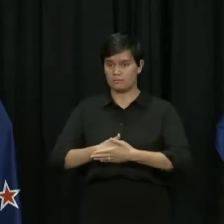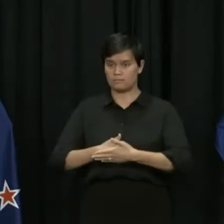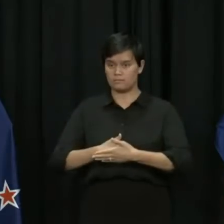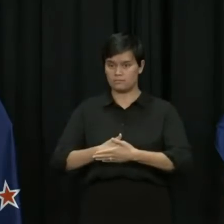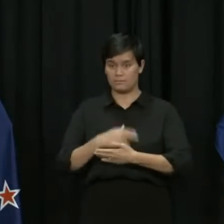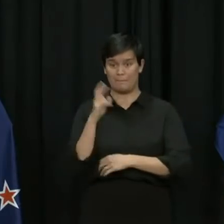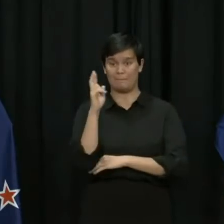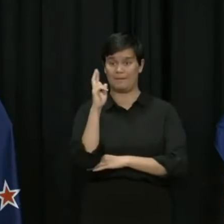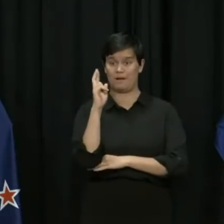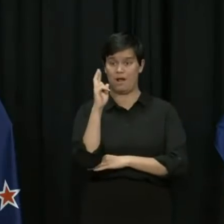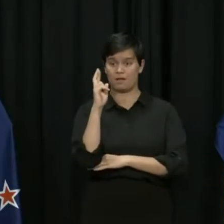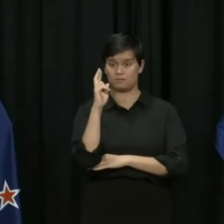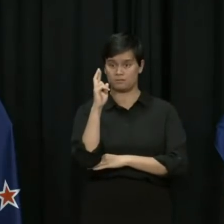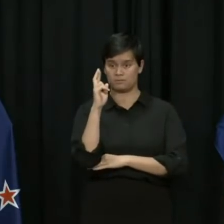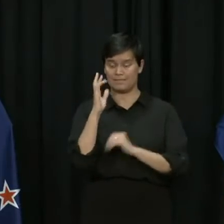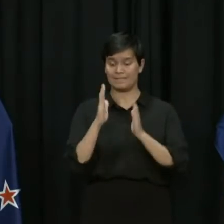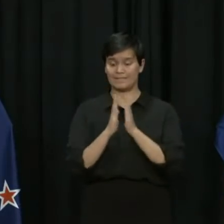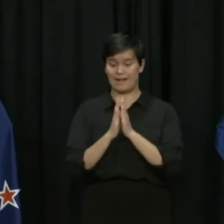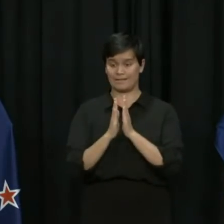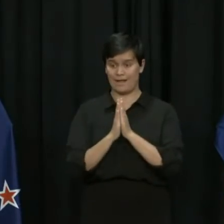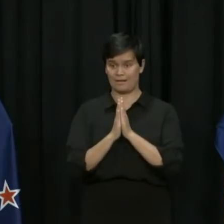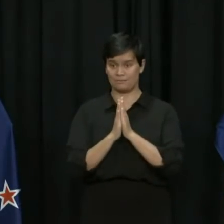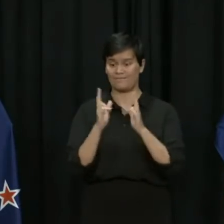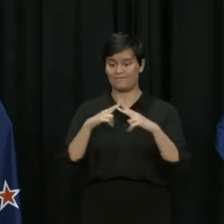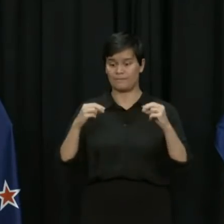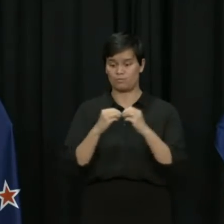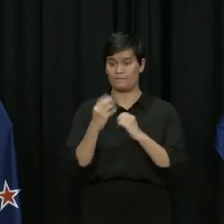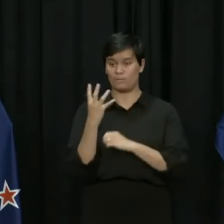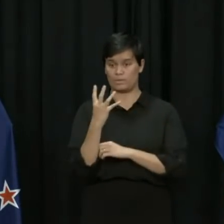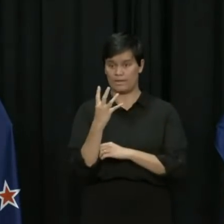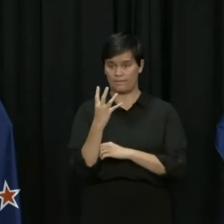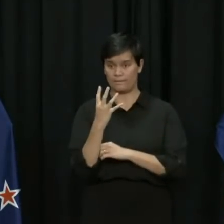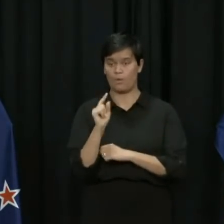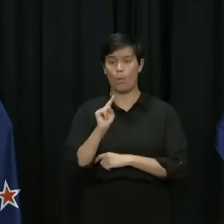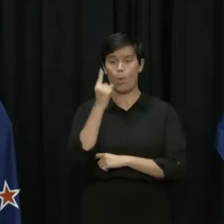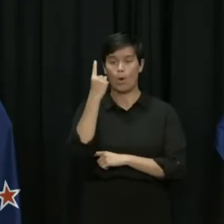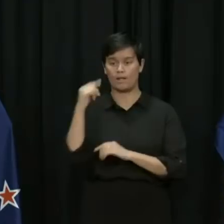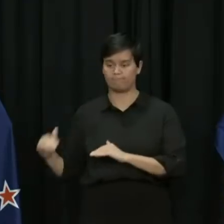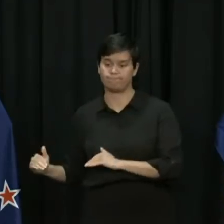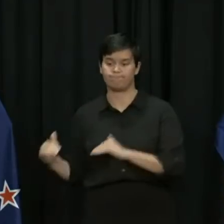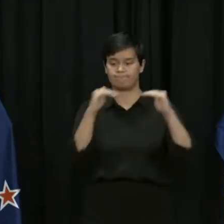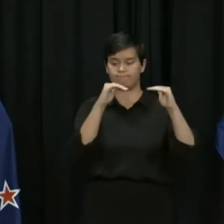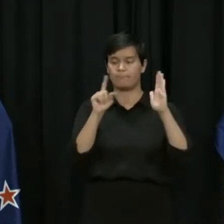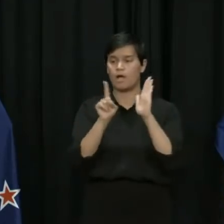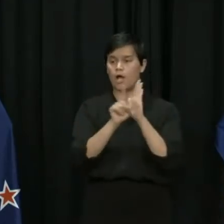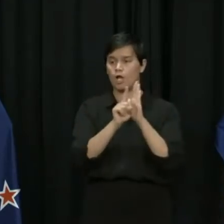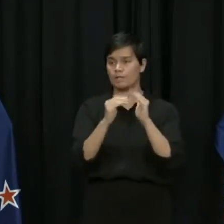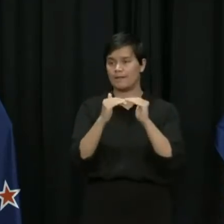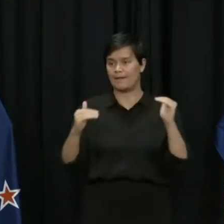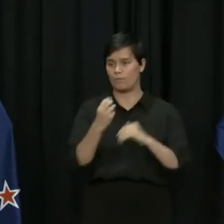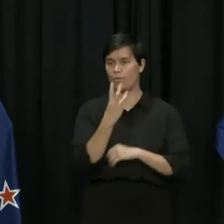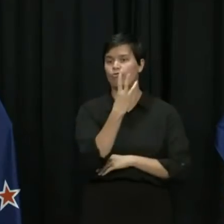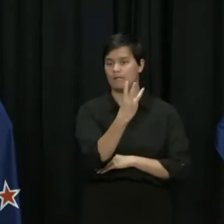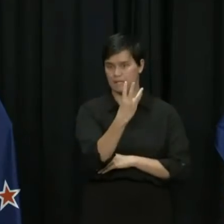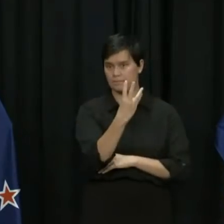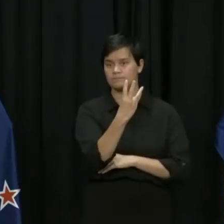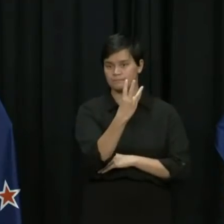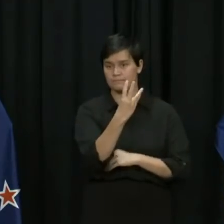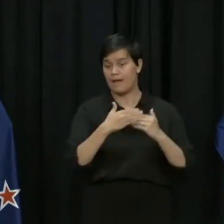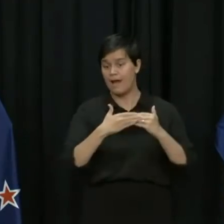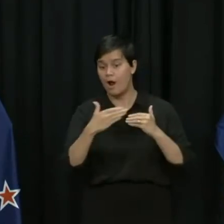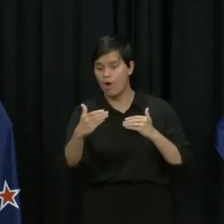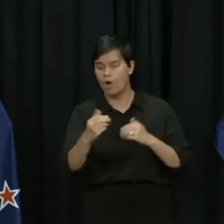p.m. tonight, Sunday, February 14, Auckland will move to level 3 for a period of